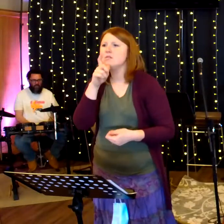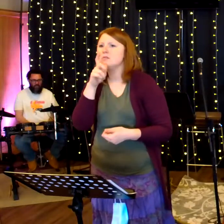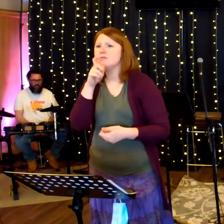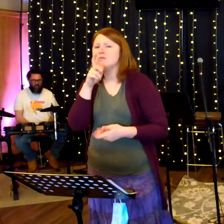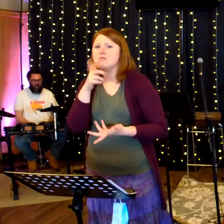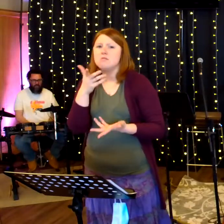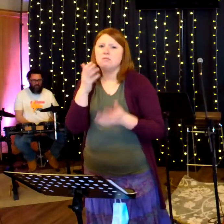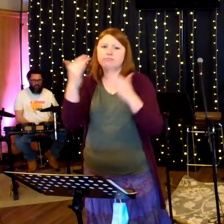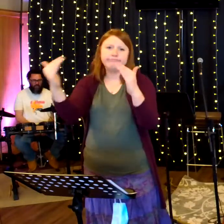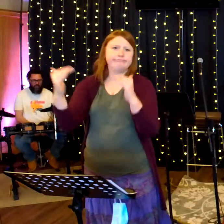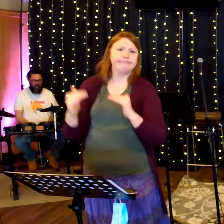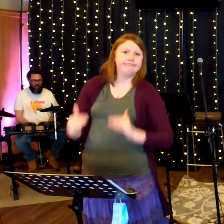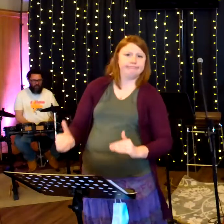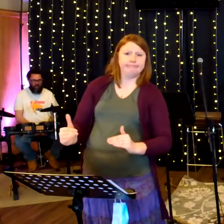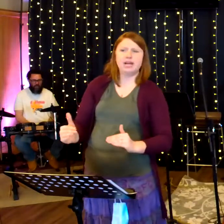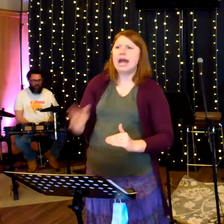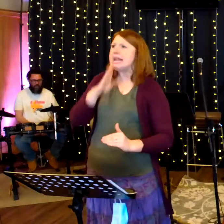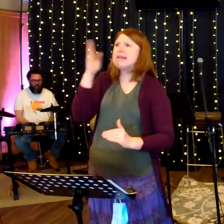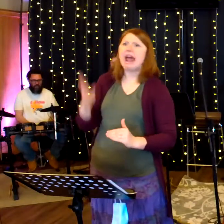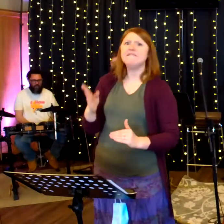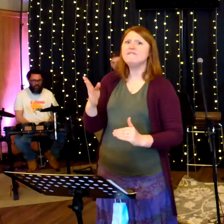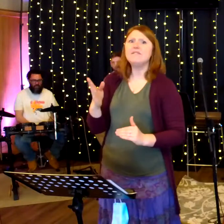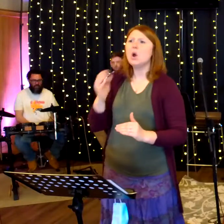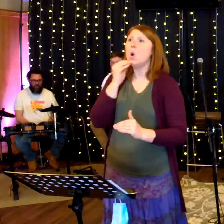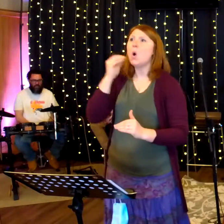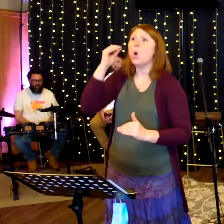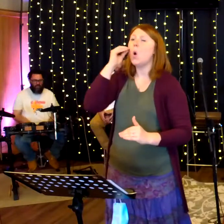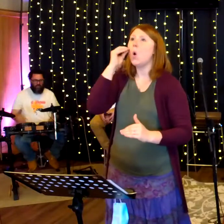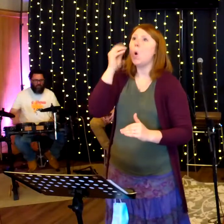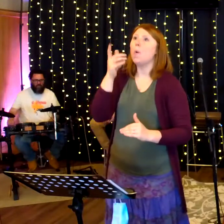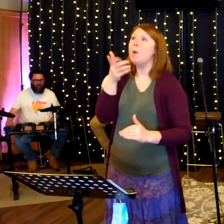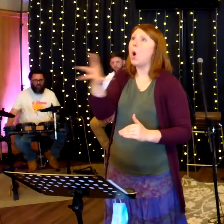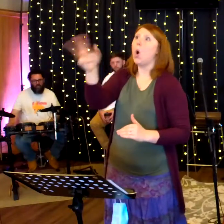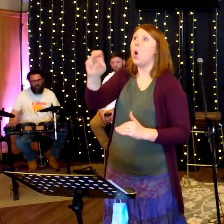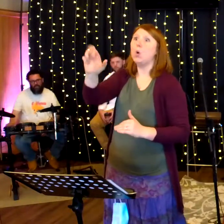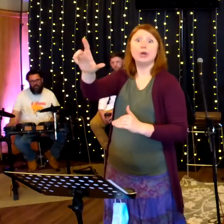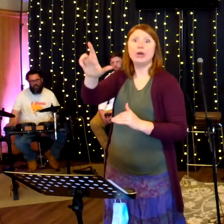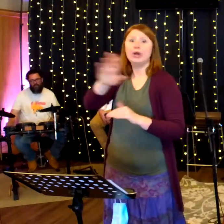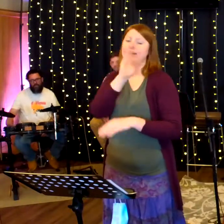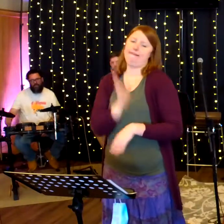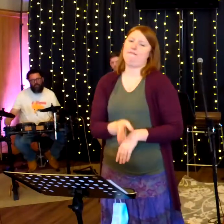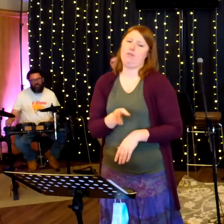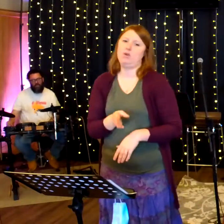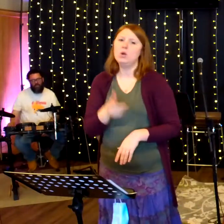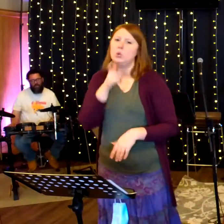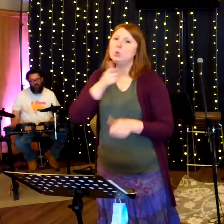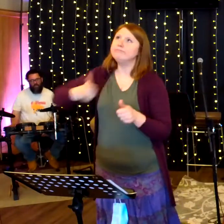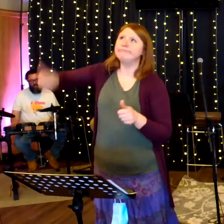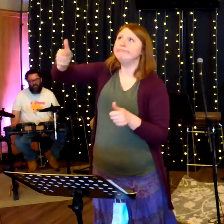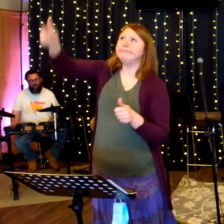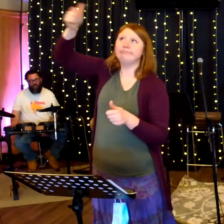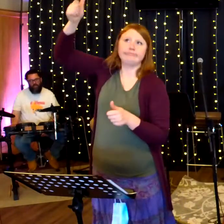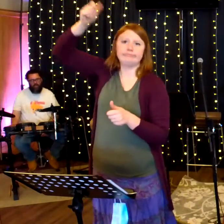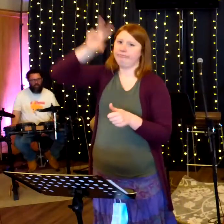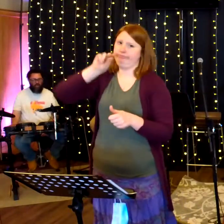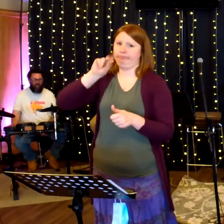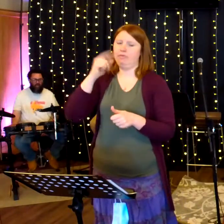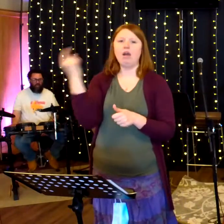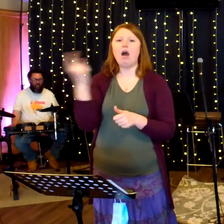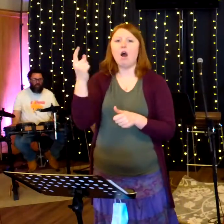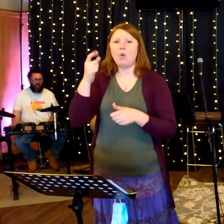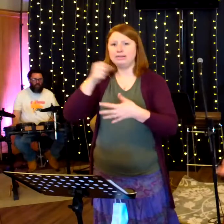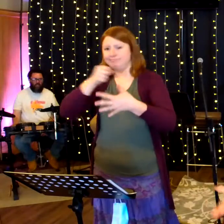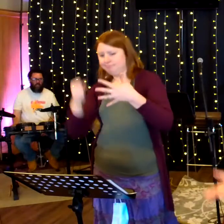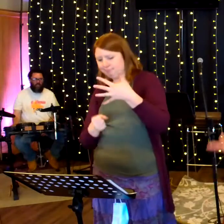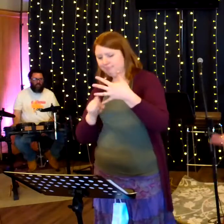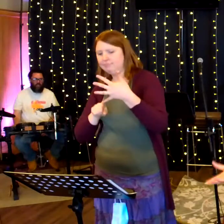the person who owned the house, who was having the guests. It was done by a servant. There was a specific